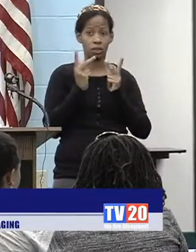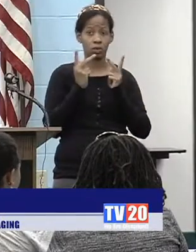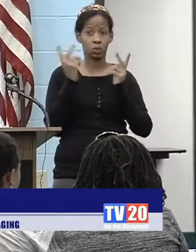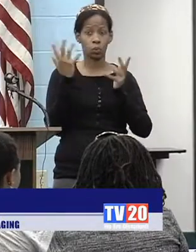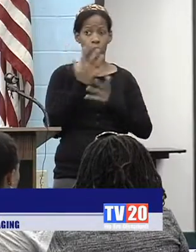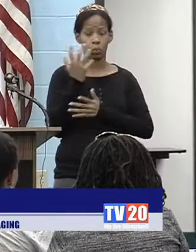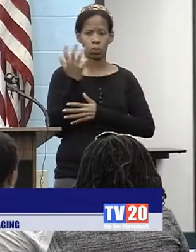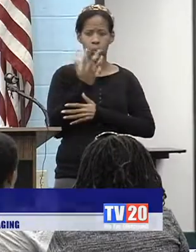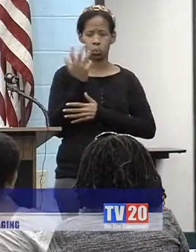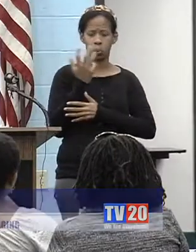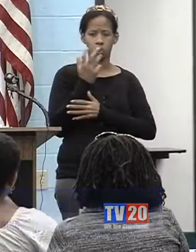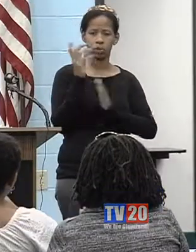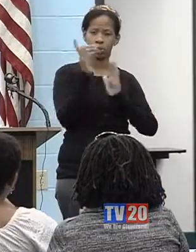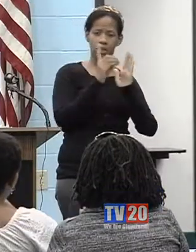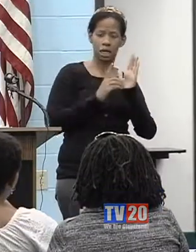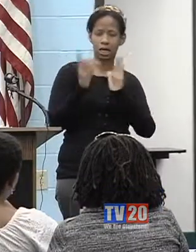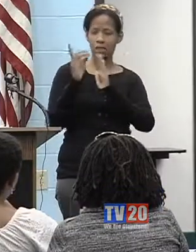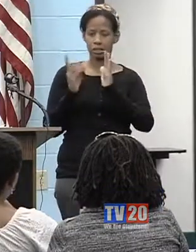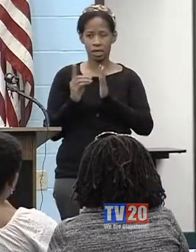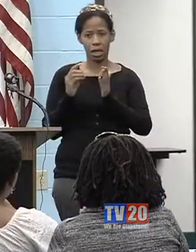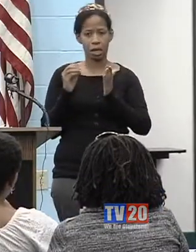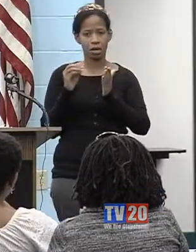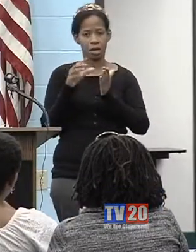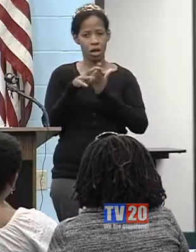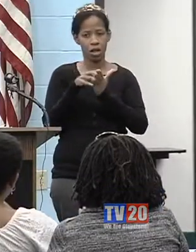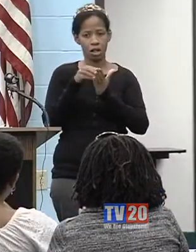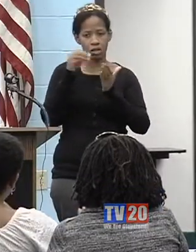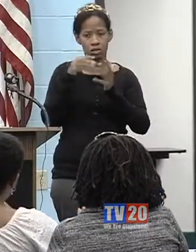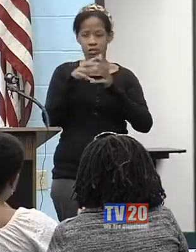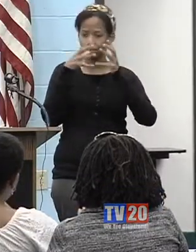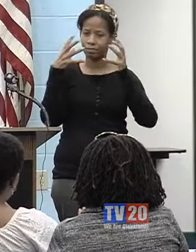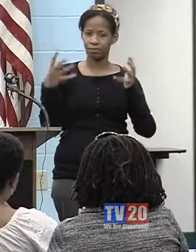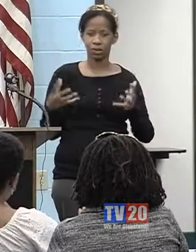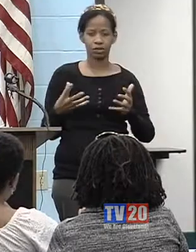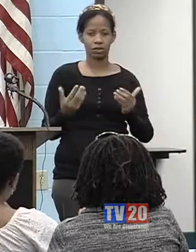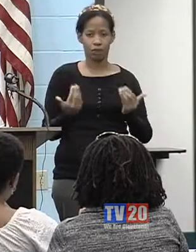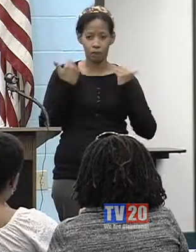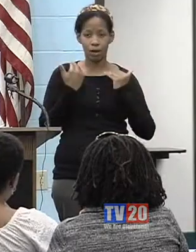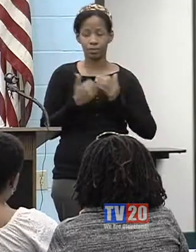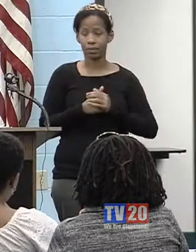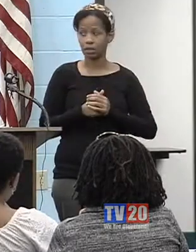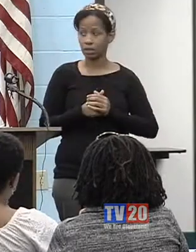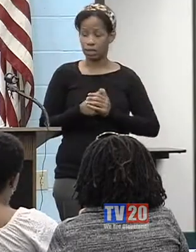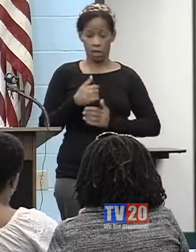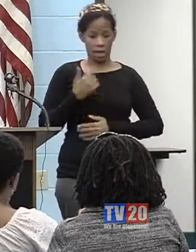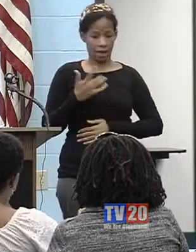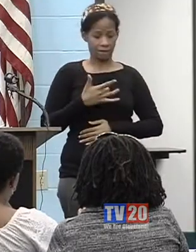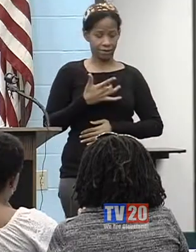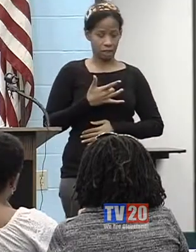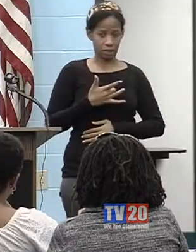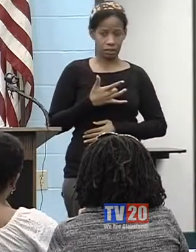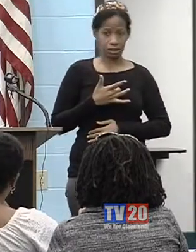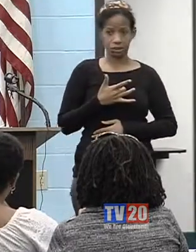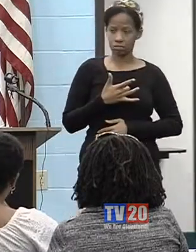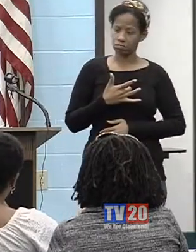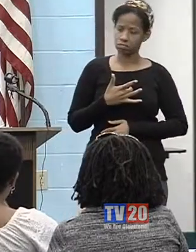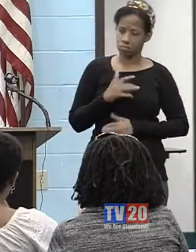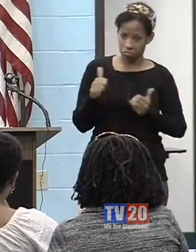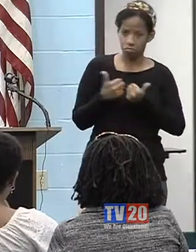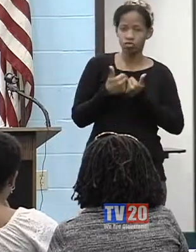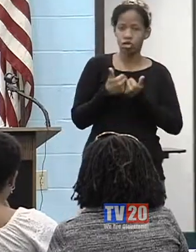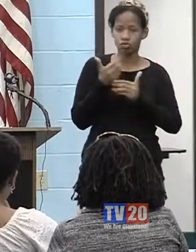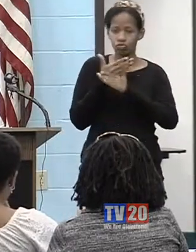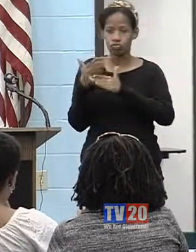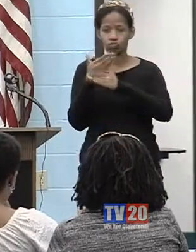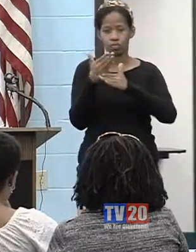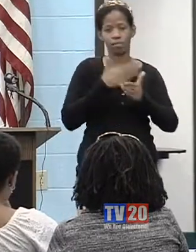the way they have it all designed, we learned so much there. And I know I left with a challenge to share this with